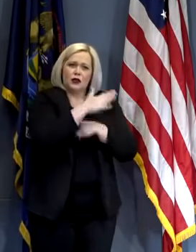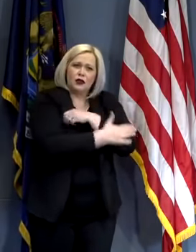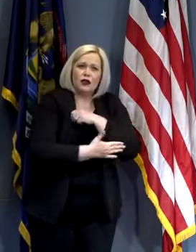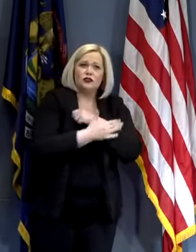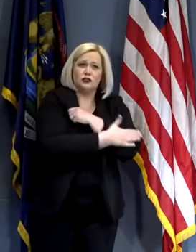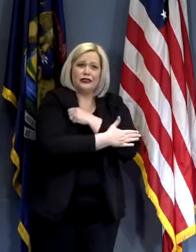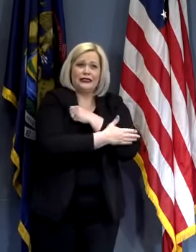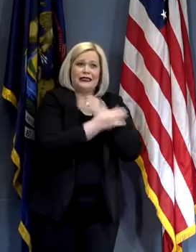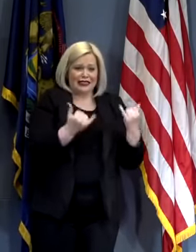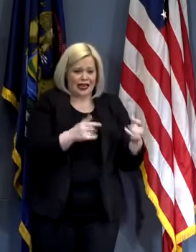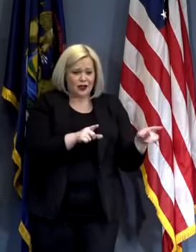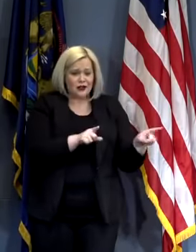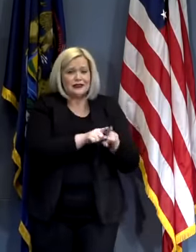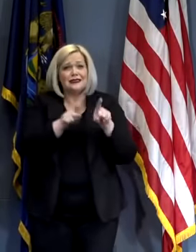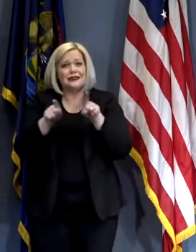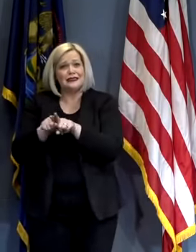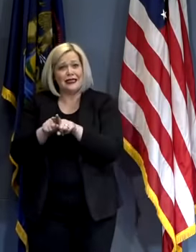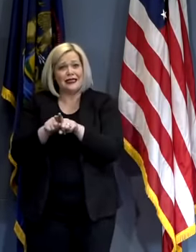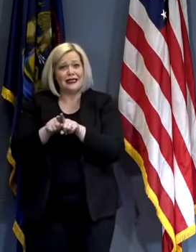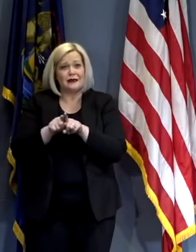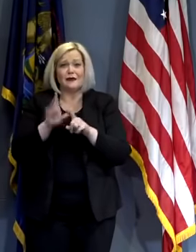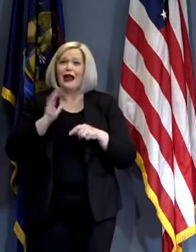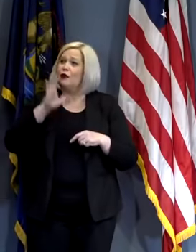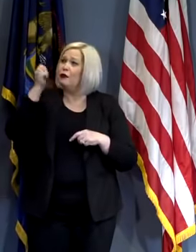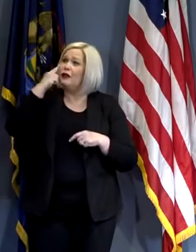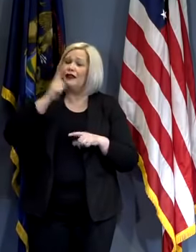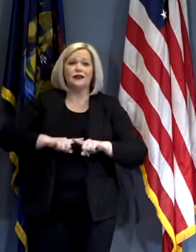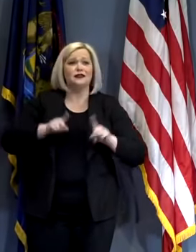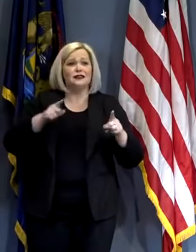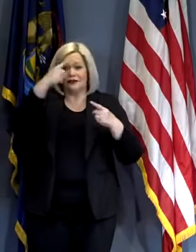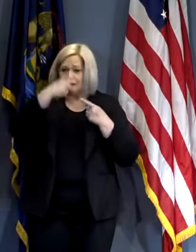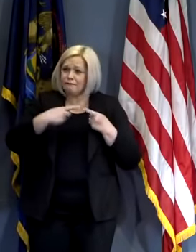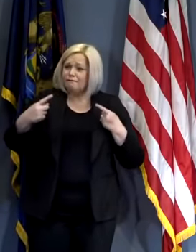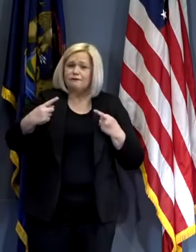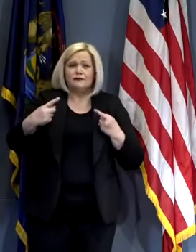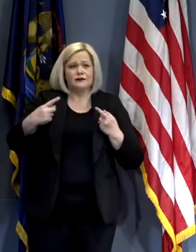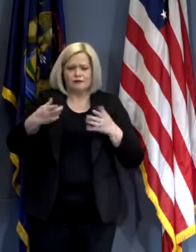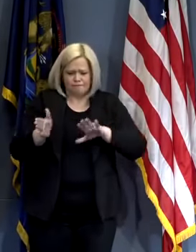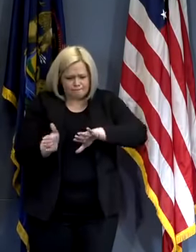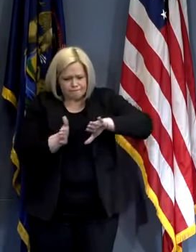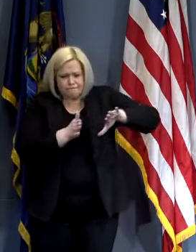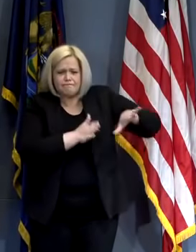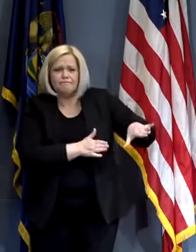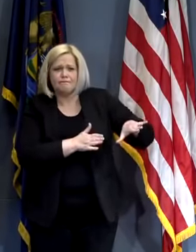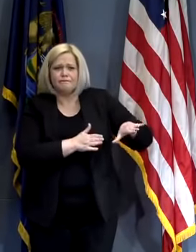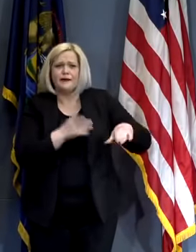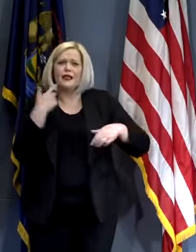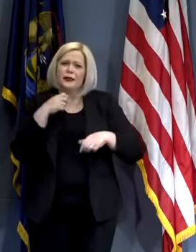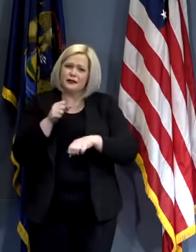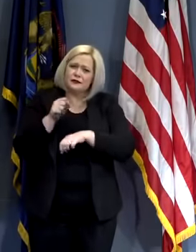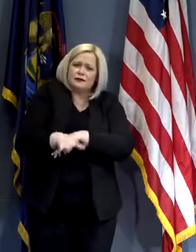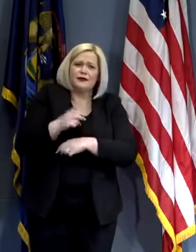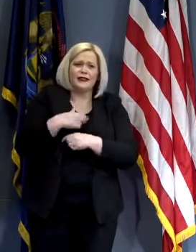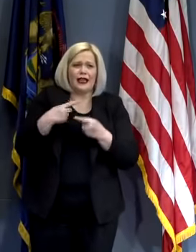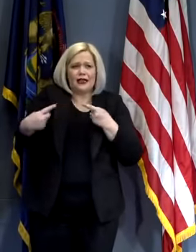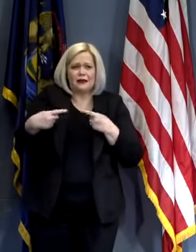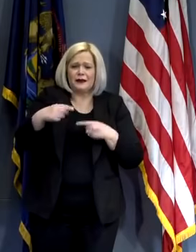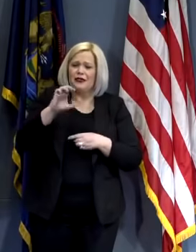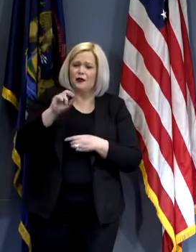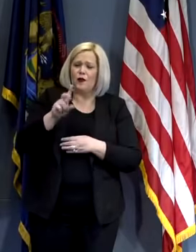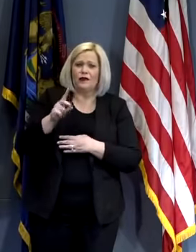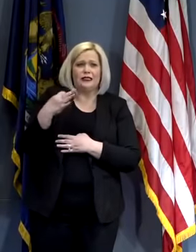to shine, to put aside our political differences, to come together and defeat our common enemy, which is